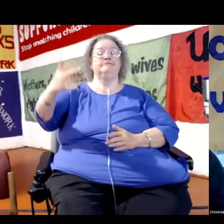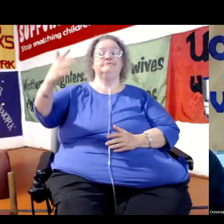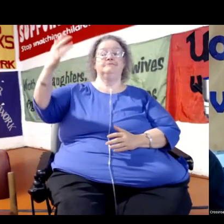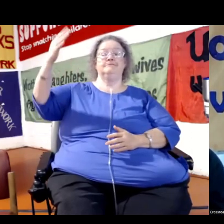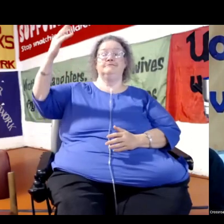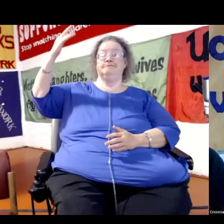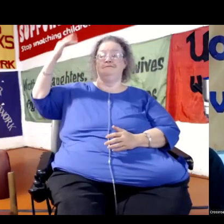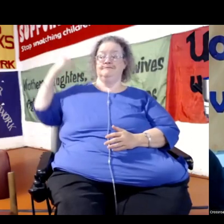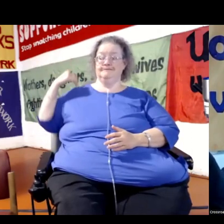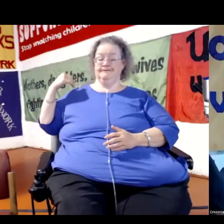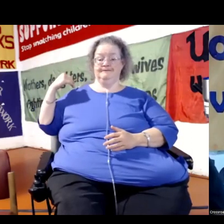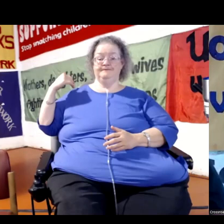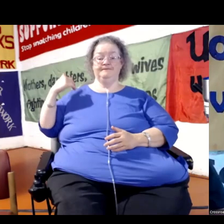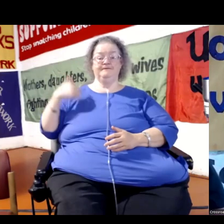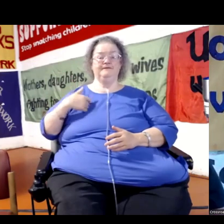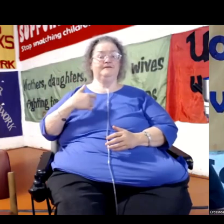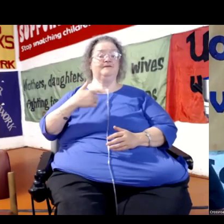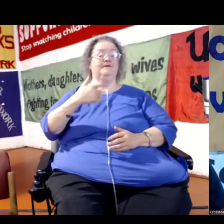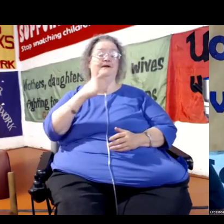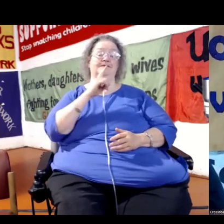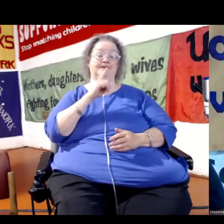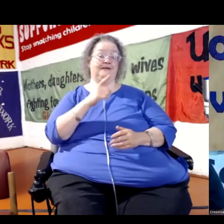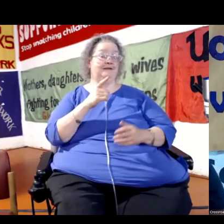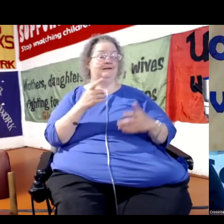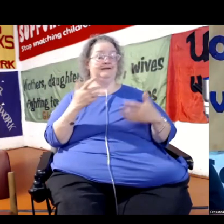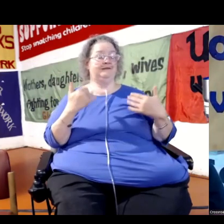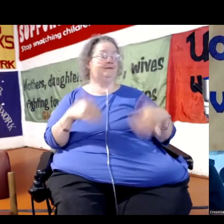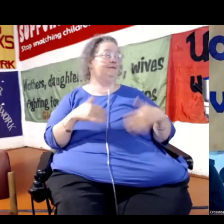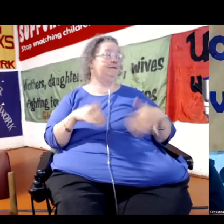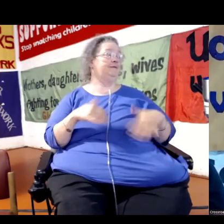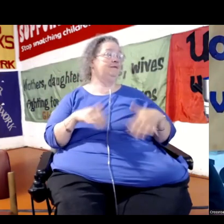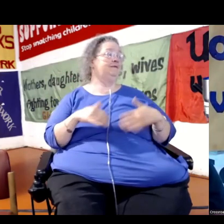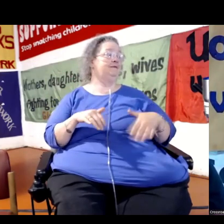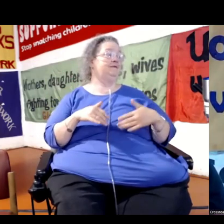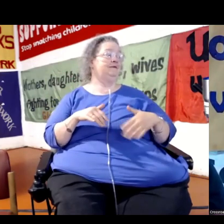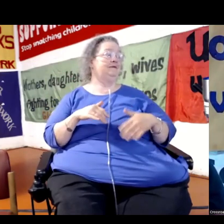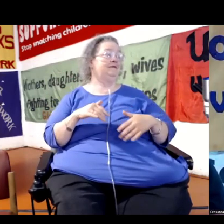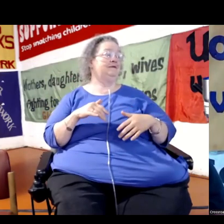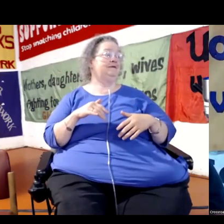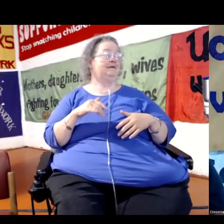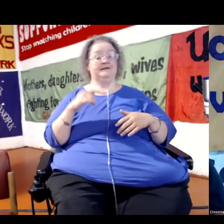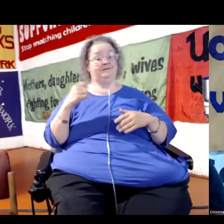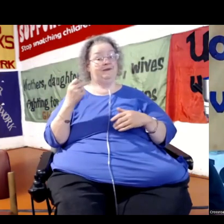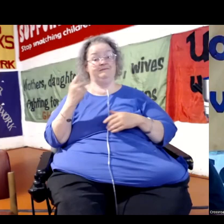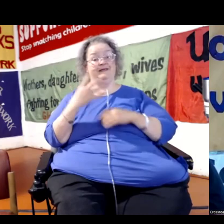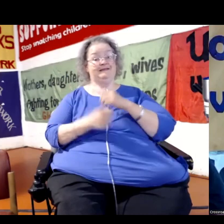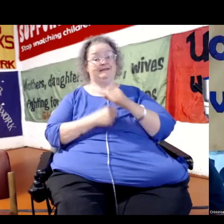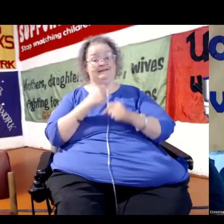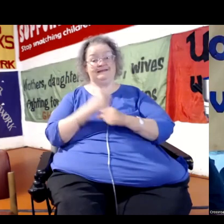I at least could have got $2 a child since I had 25. You